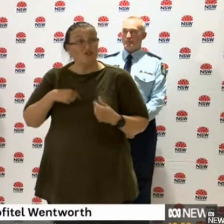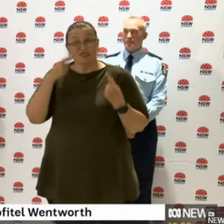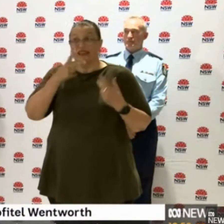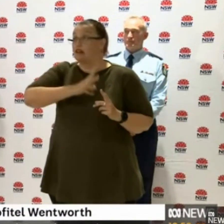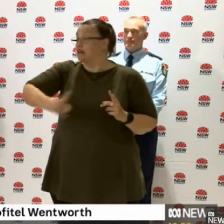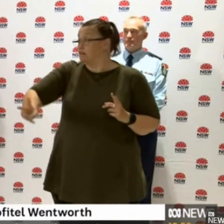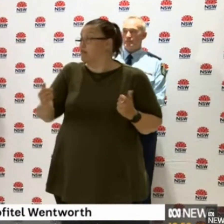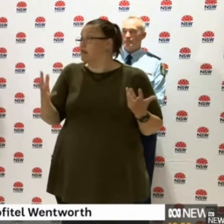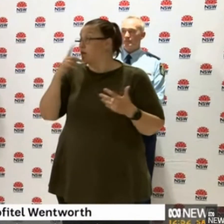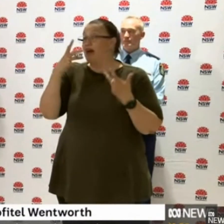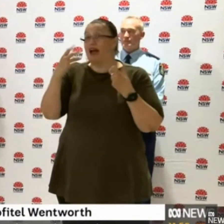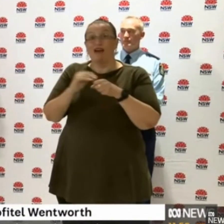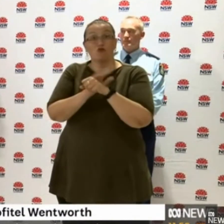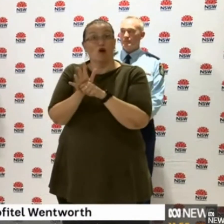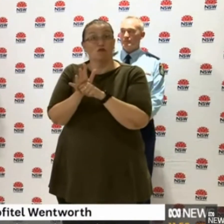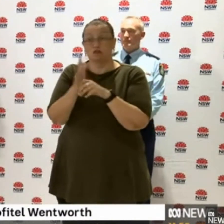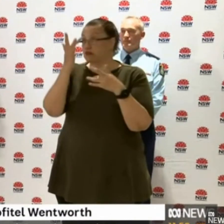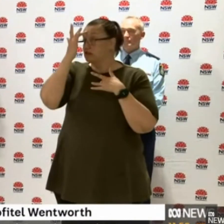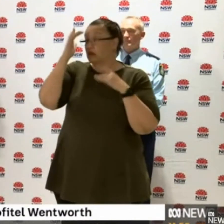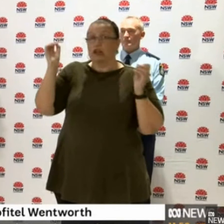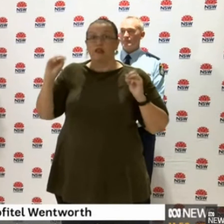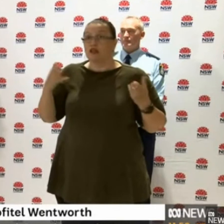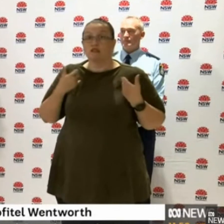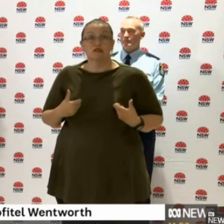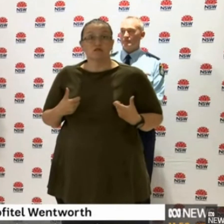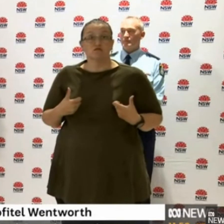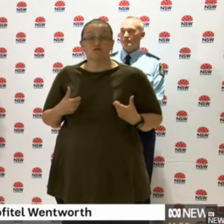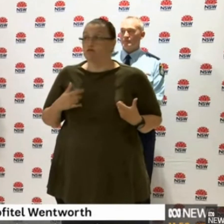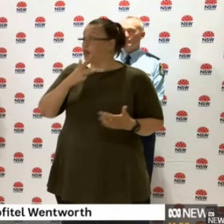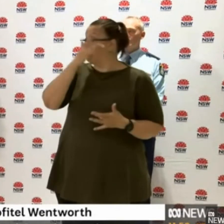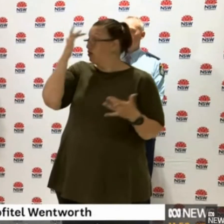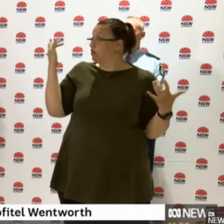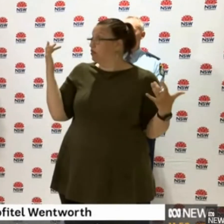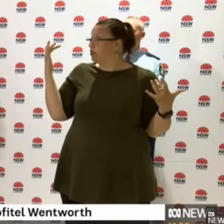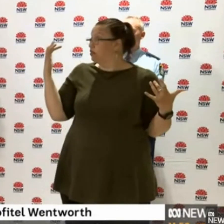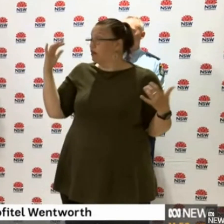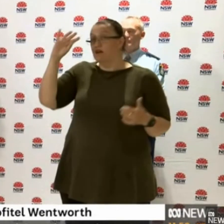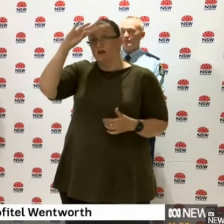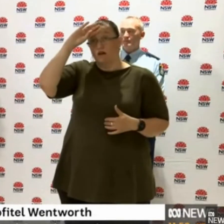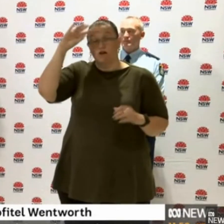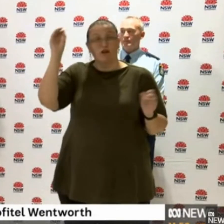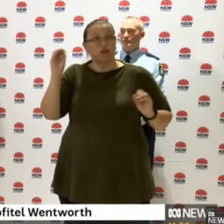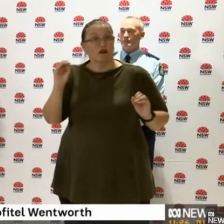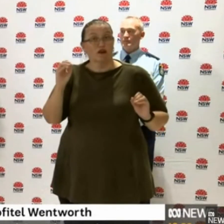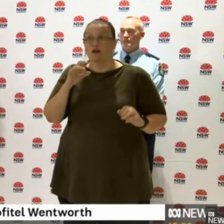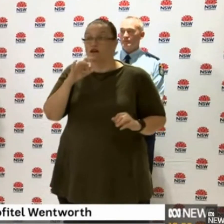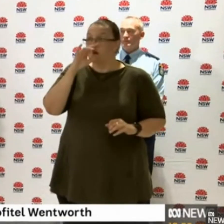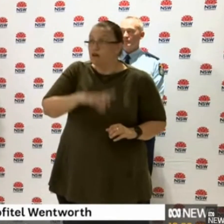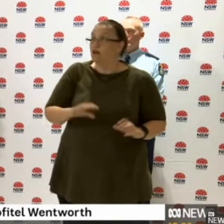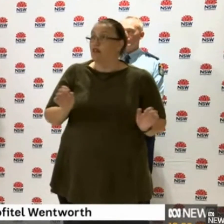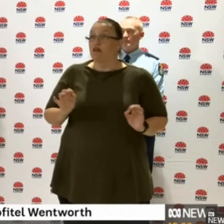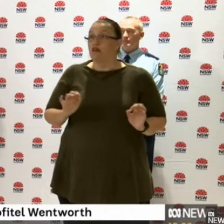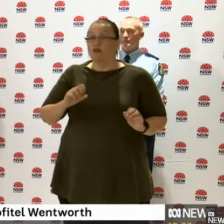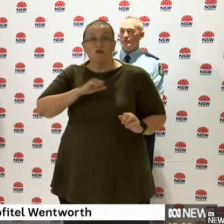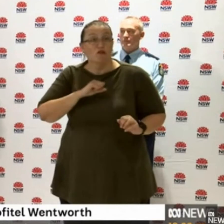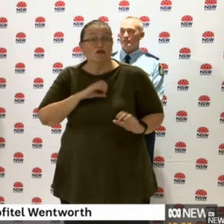people with COVID where symptoms, they are asymptomatic. The symptoms can be sometimes mild, particularly